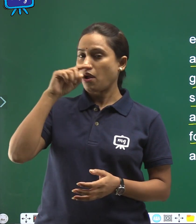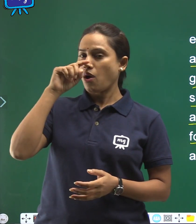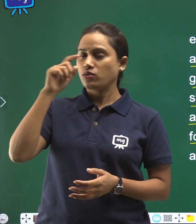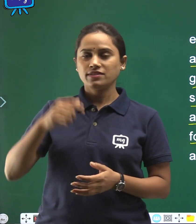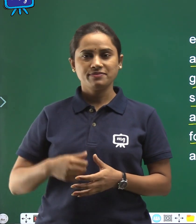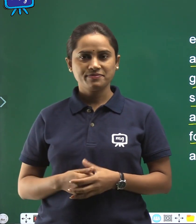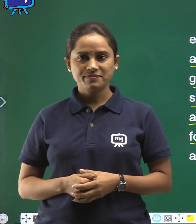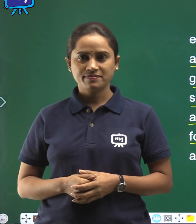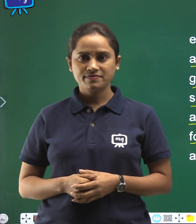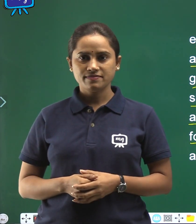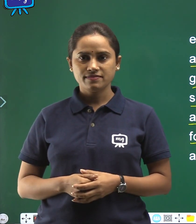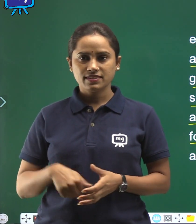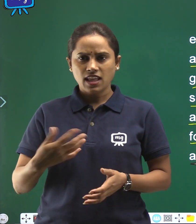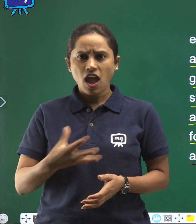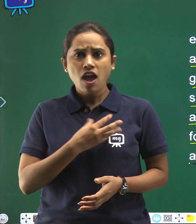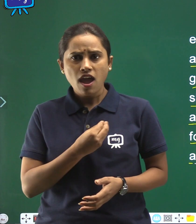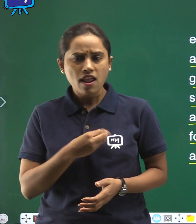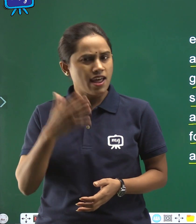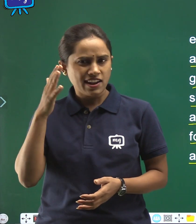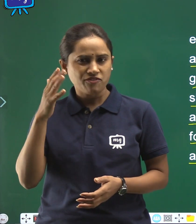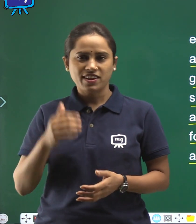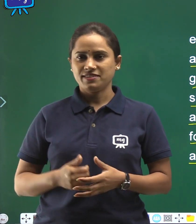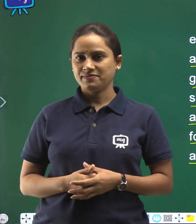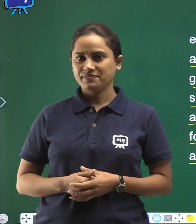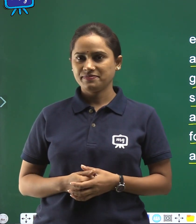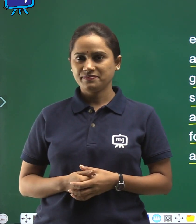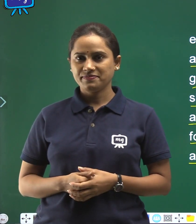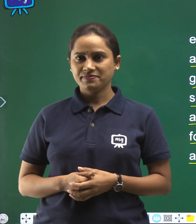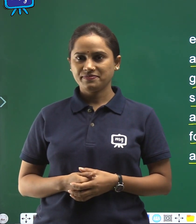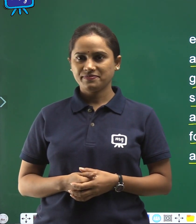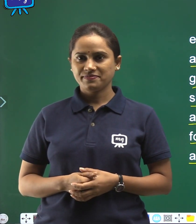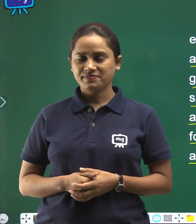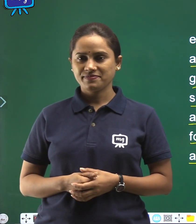proud and unafraid.